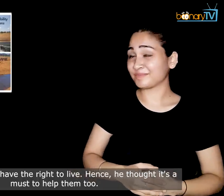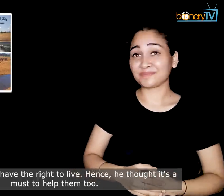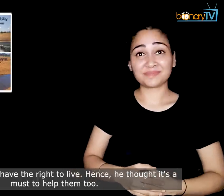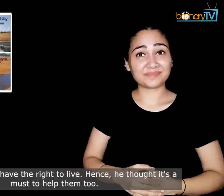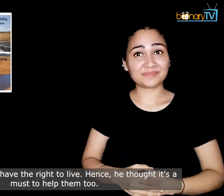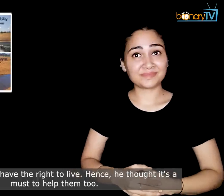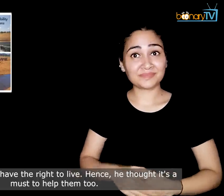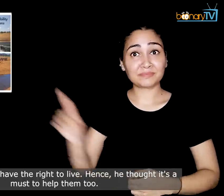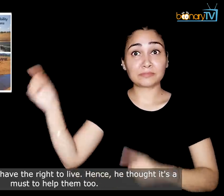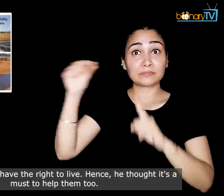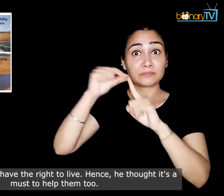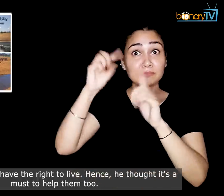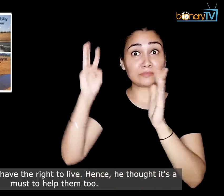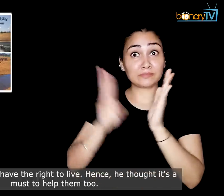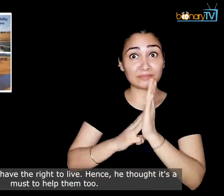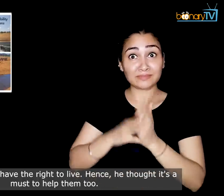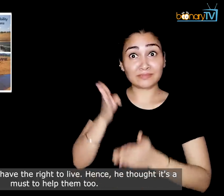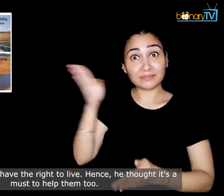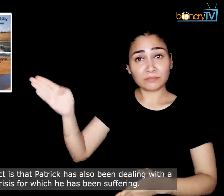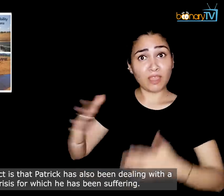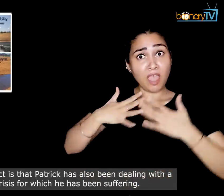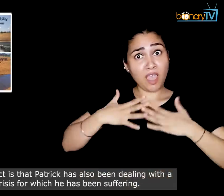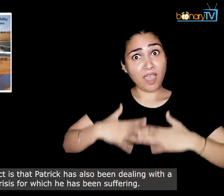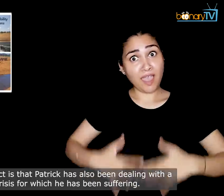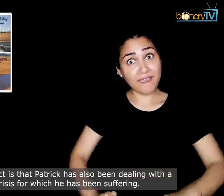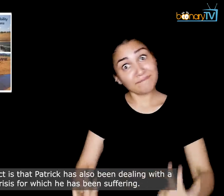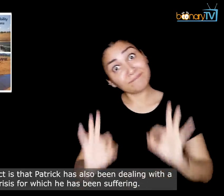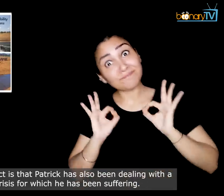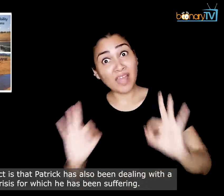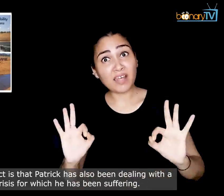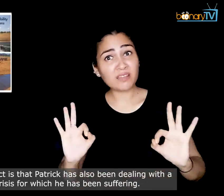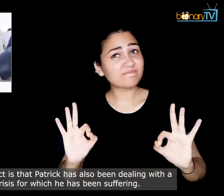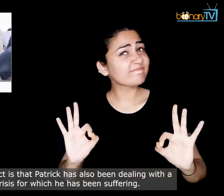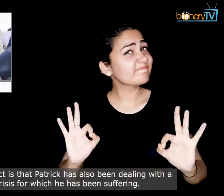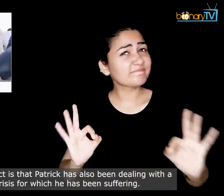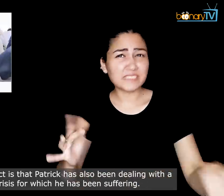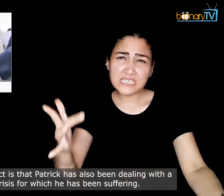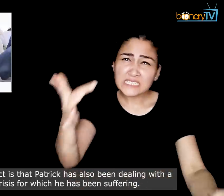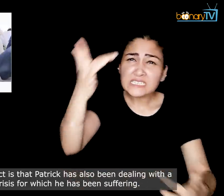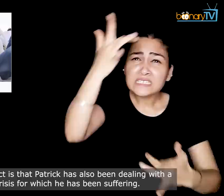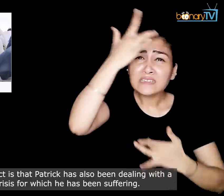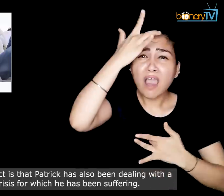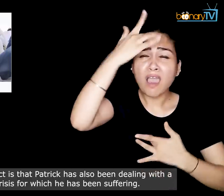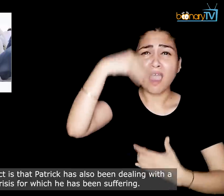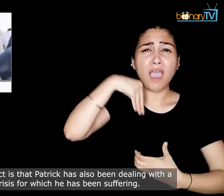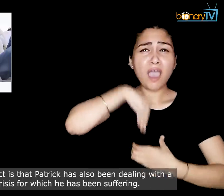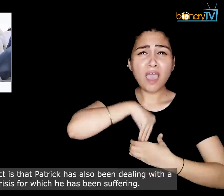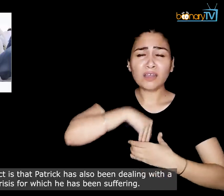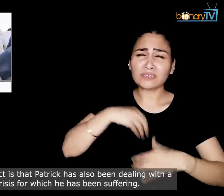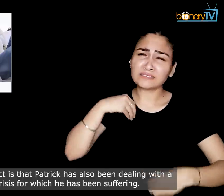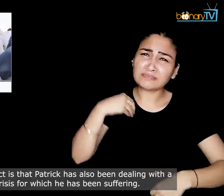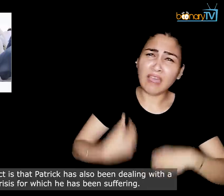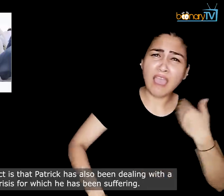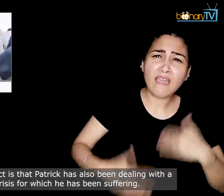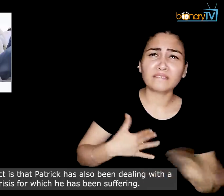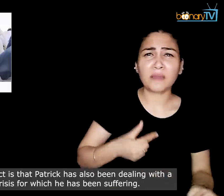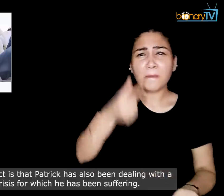must to help them too. Although, the fact is that Patrick has also been dealing with a health